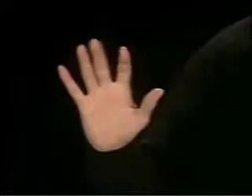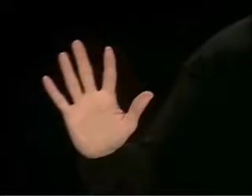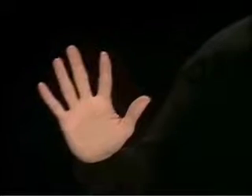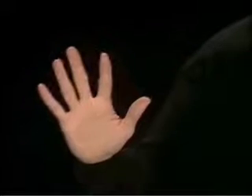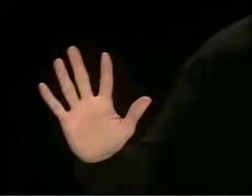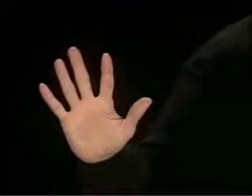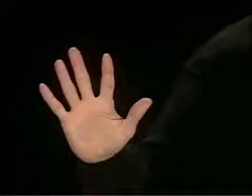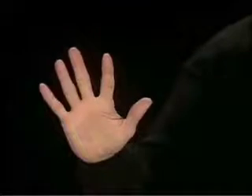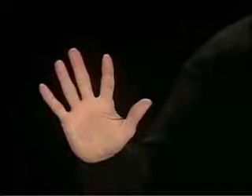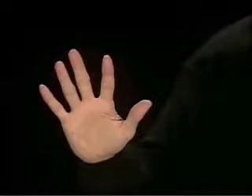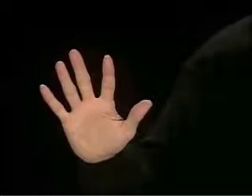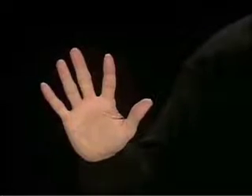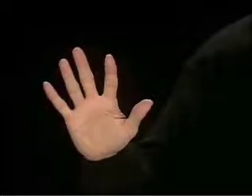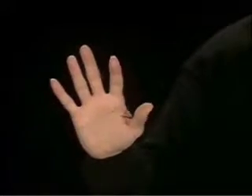95,